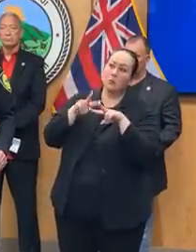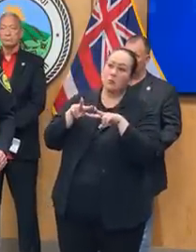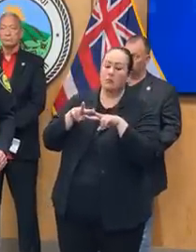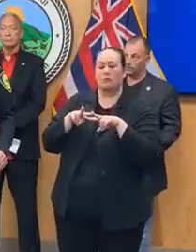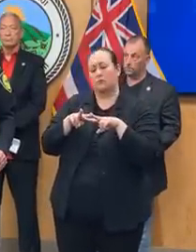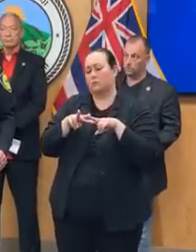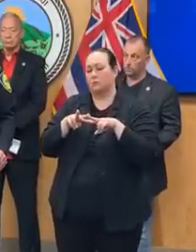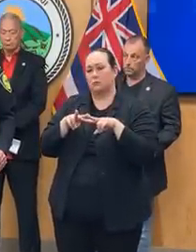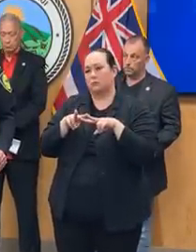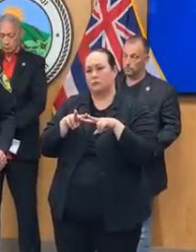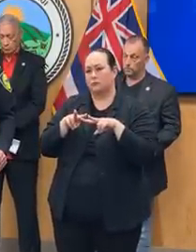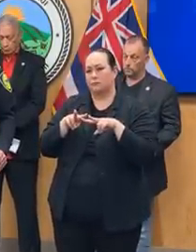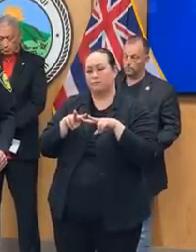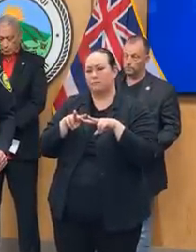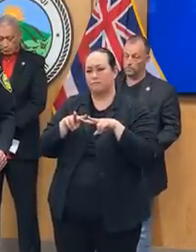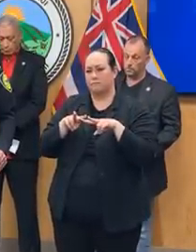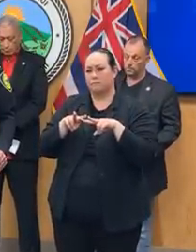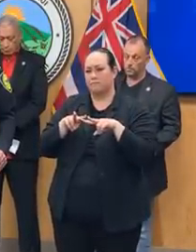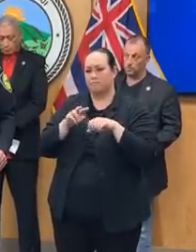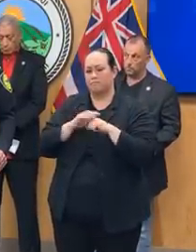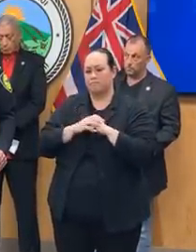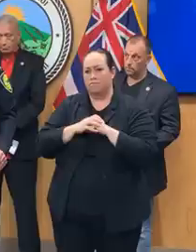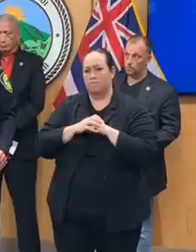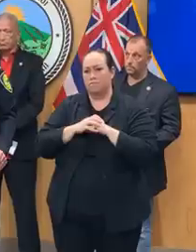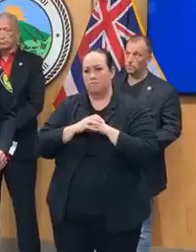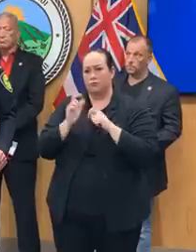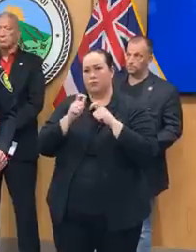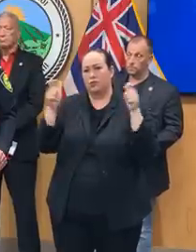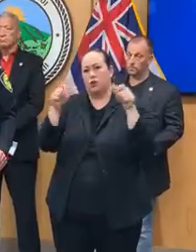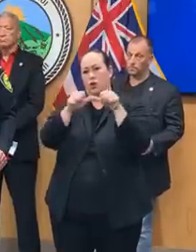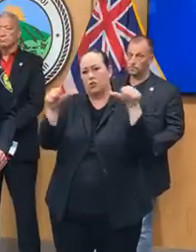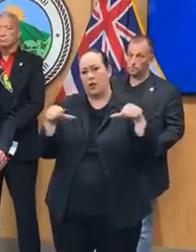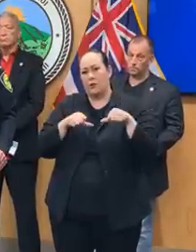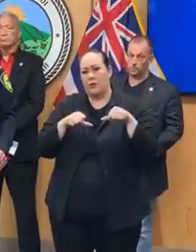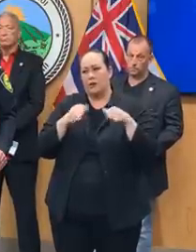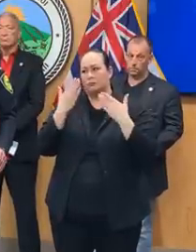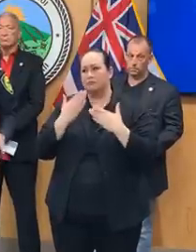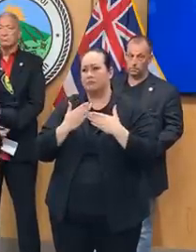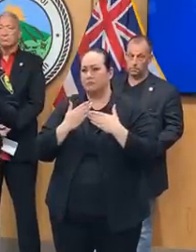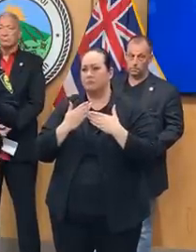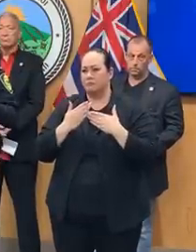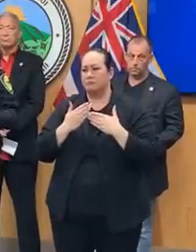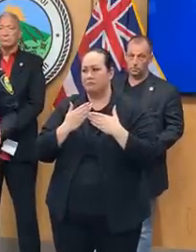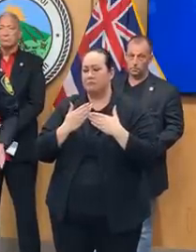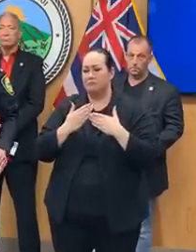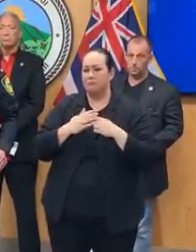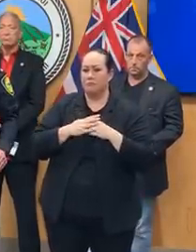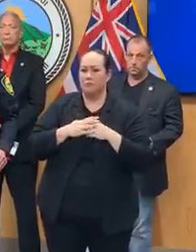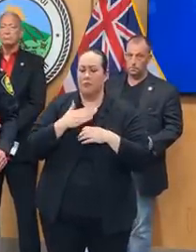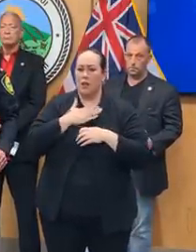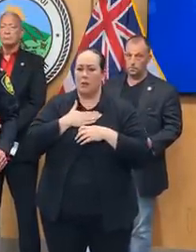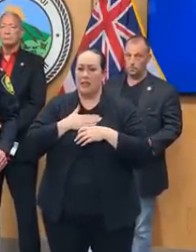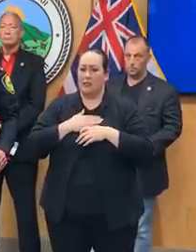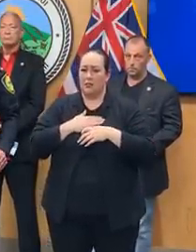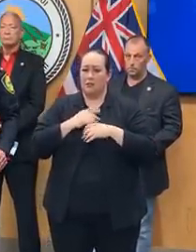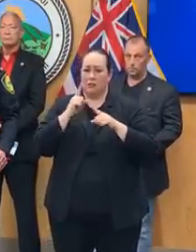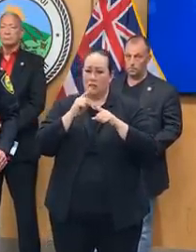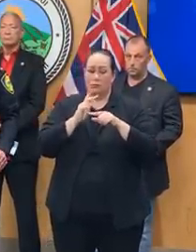the different things that are going in. It's a large scene. And so we're going to ask that you travel to and from where you need to